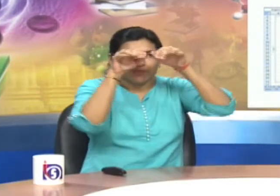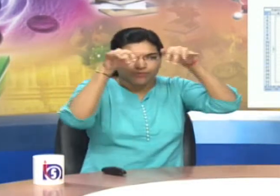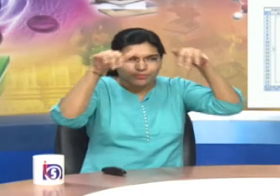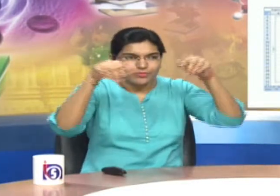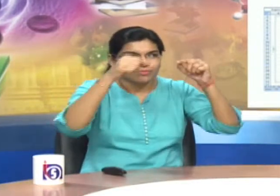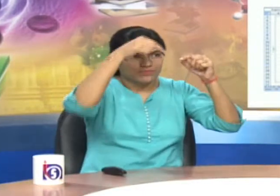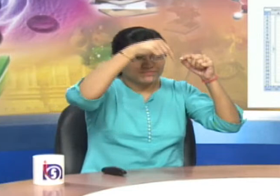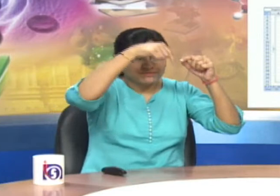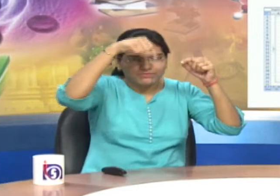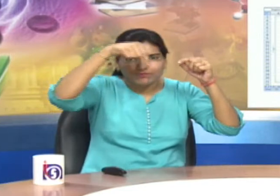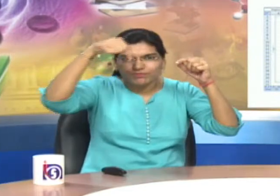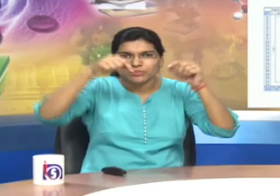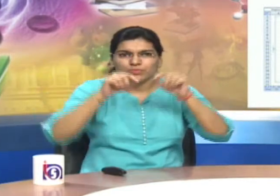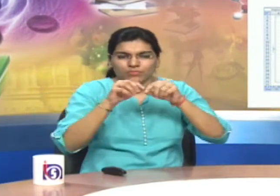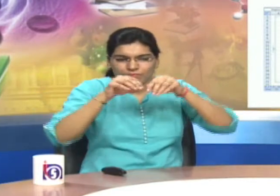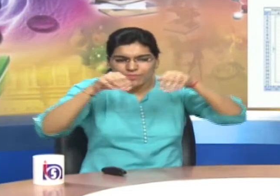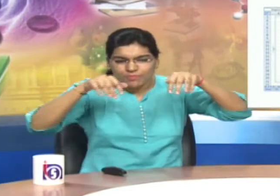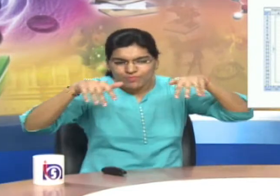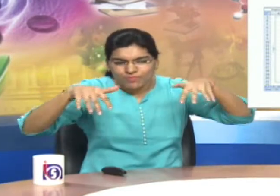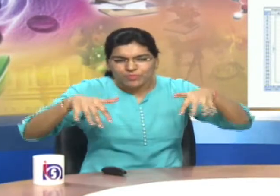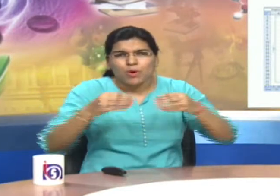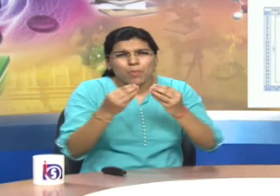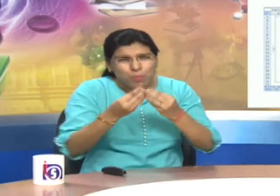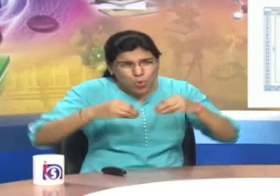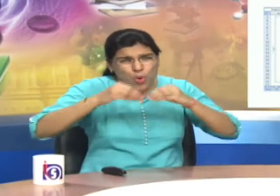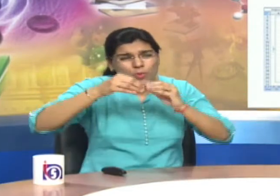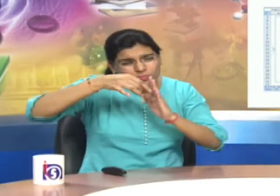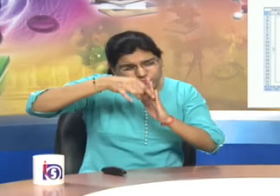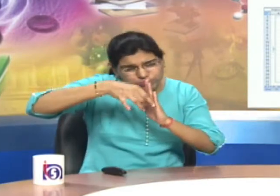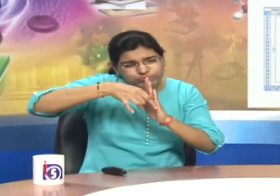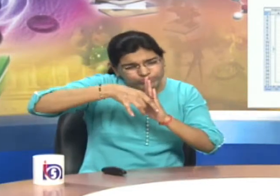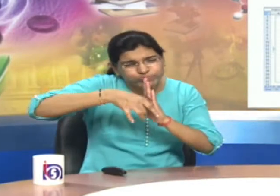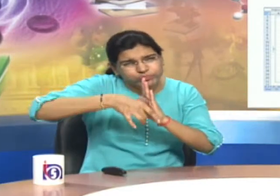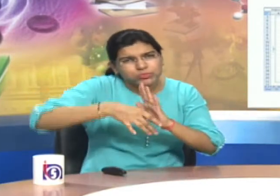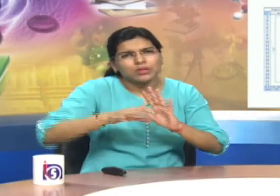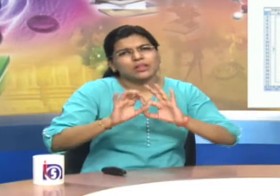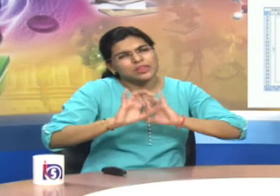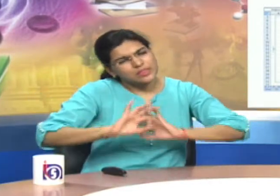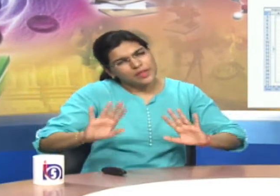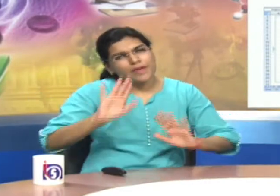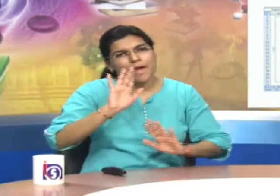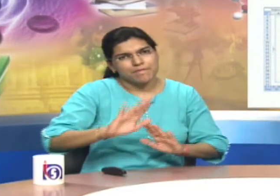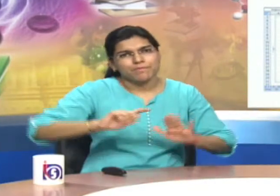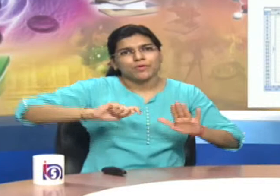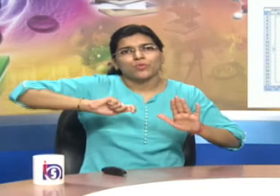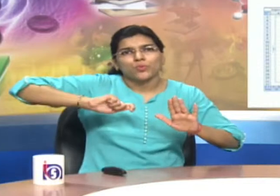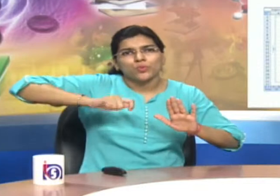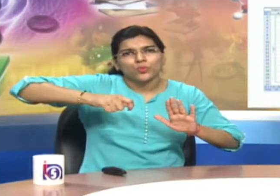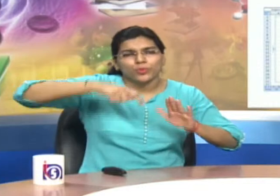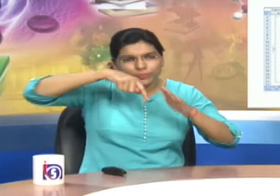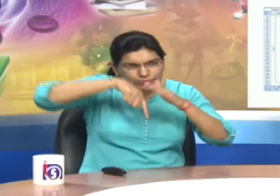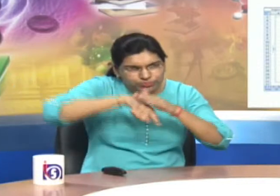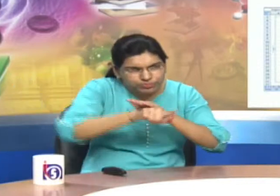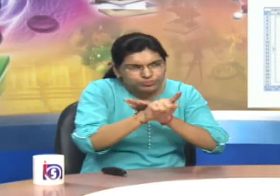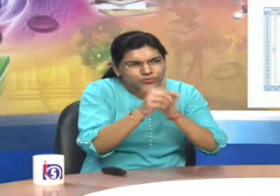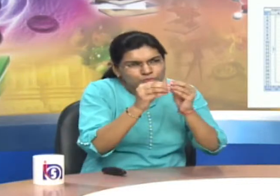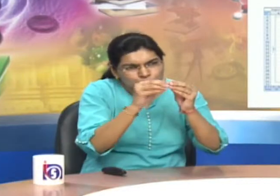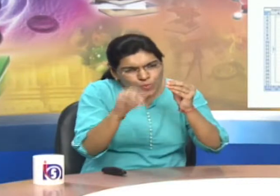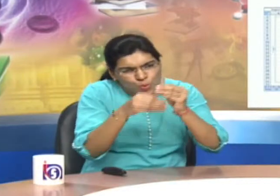for example, you have one generation, then the second generation below that, then another generation.